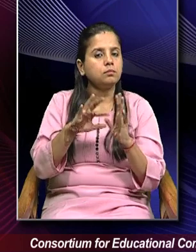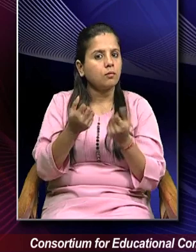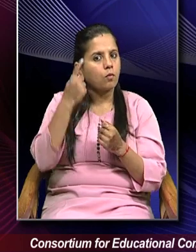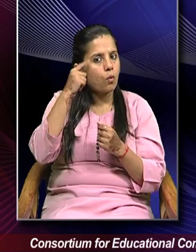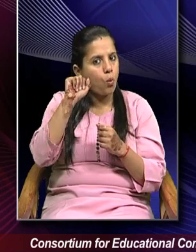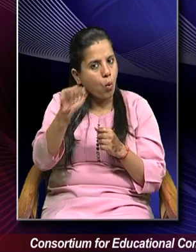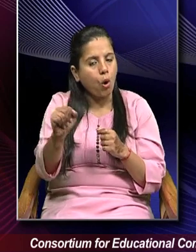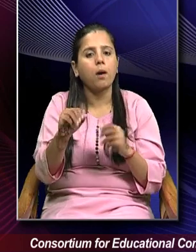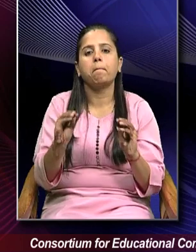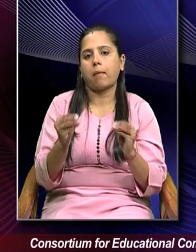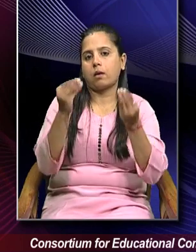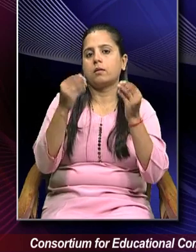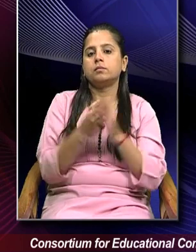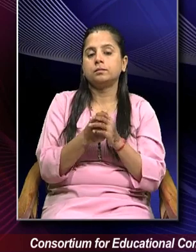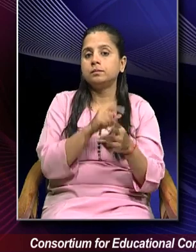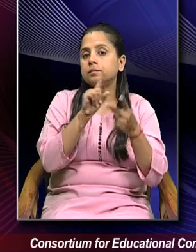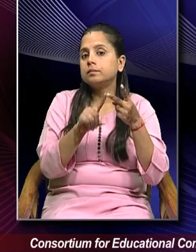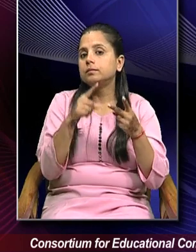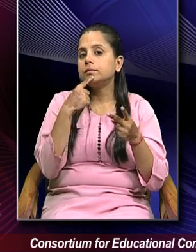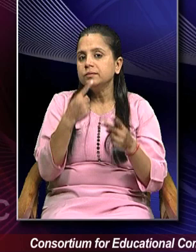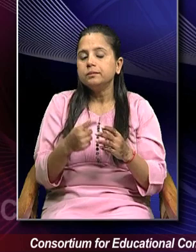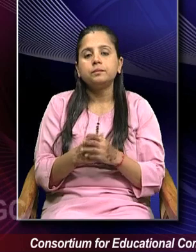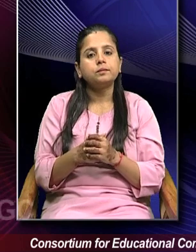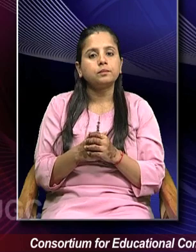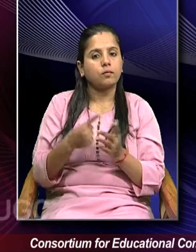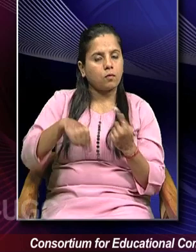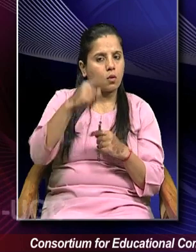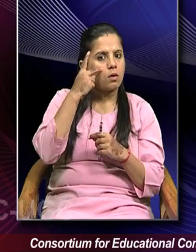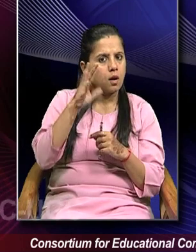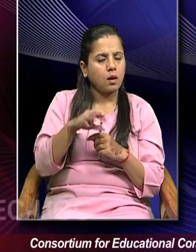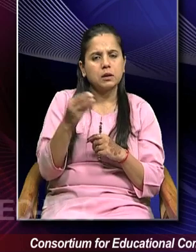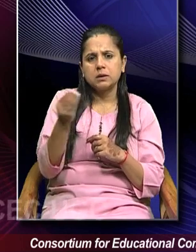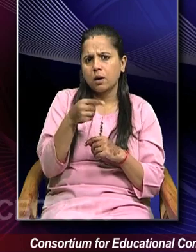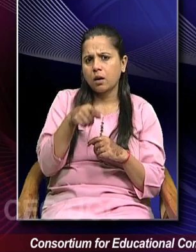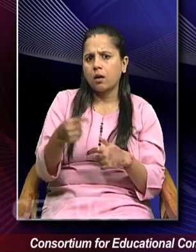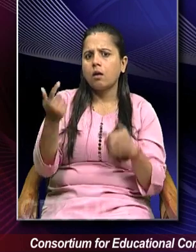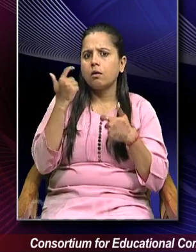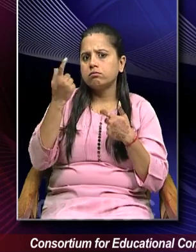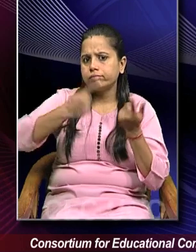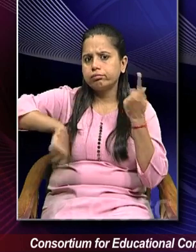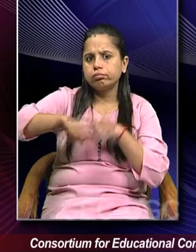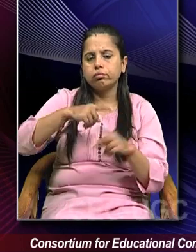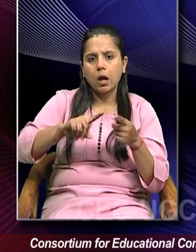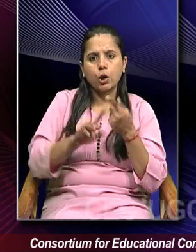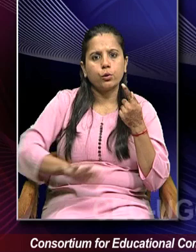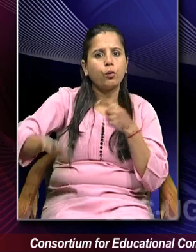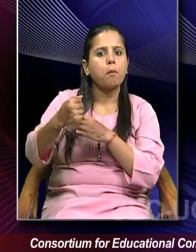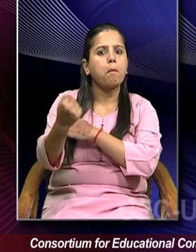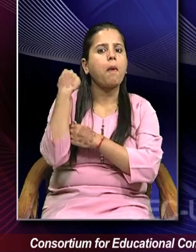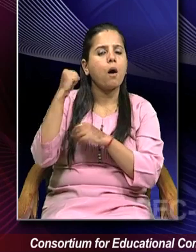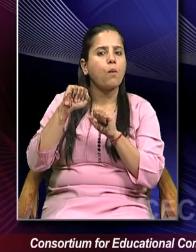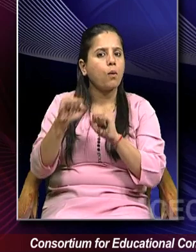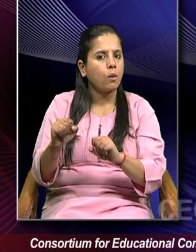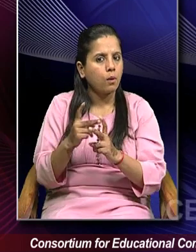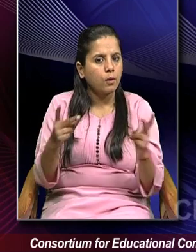betterment. Secondly, we also see that there was some kind of a militarism in the European powers, and